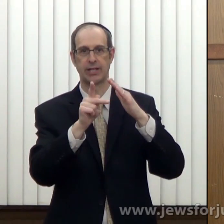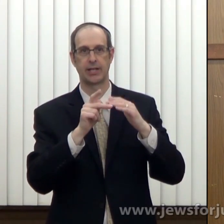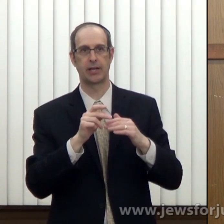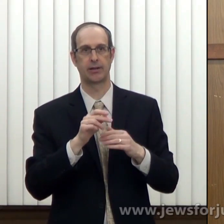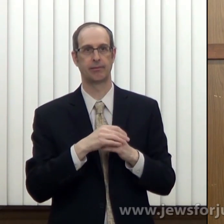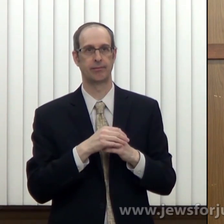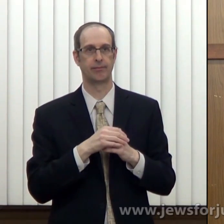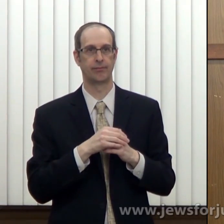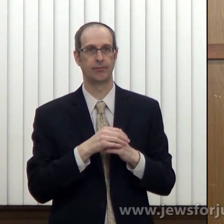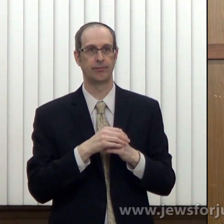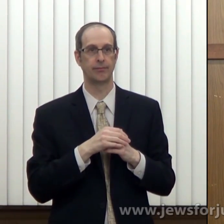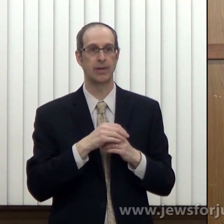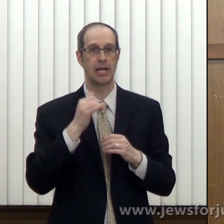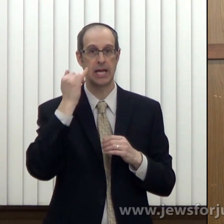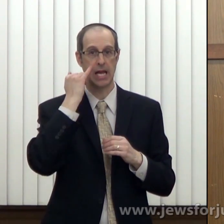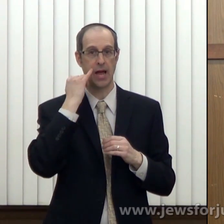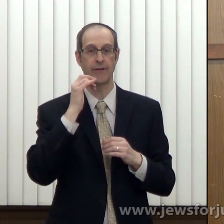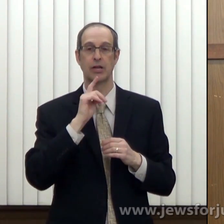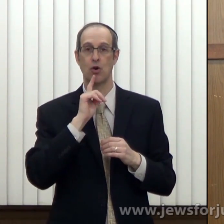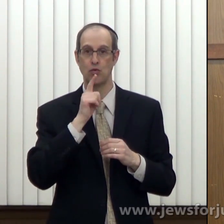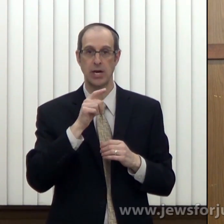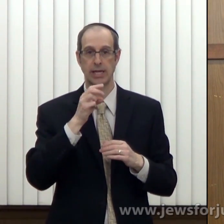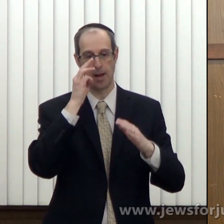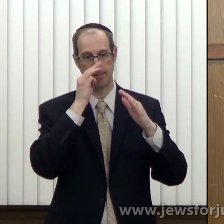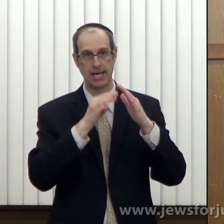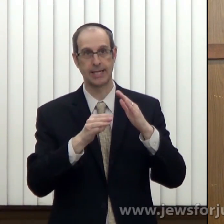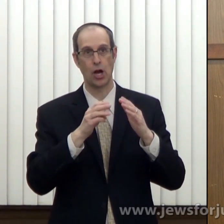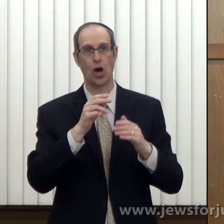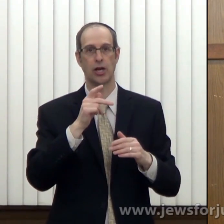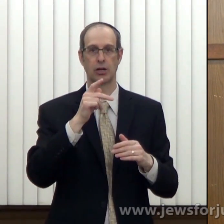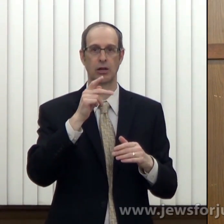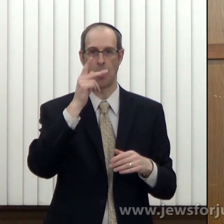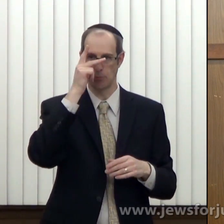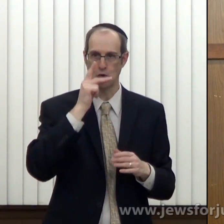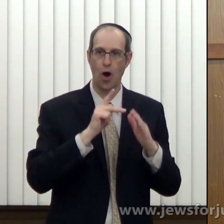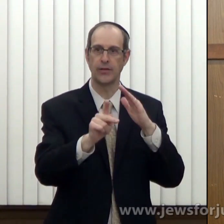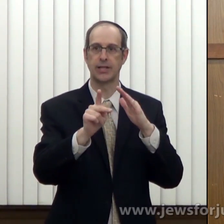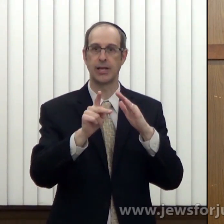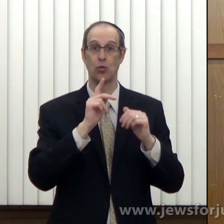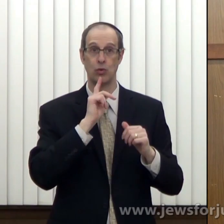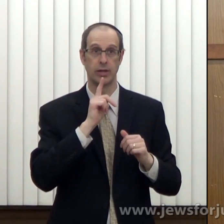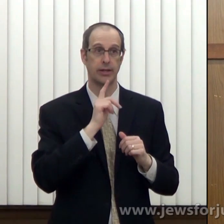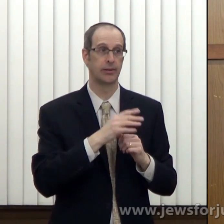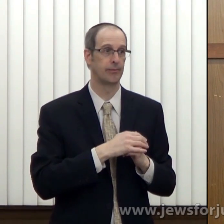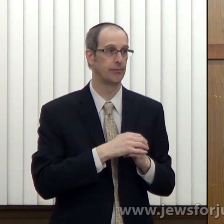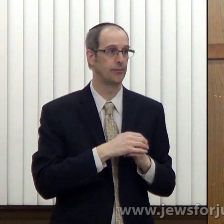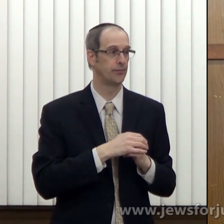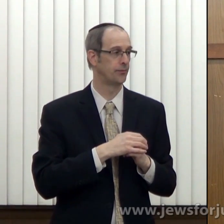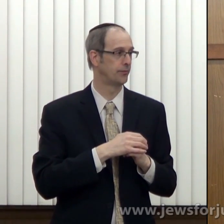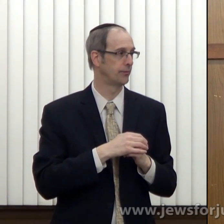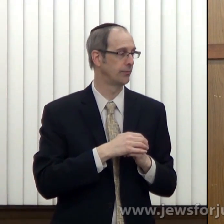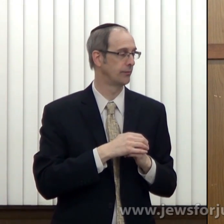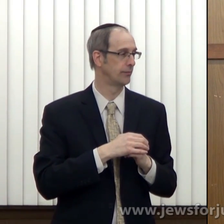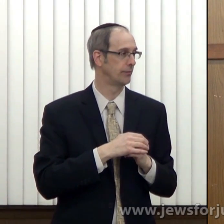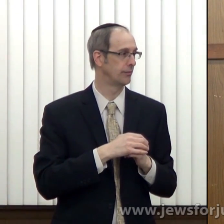So, if it really is a messianic prophecy, if it really is,